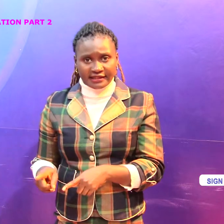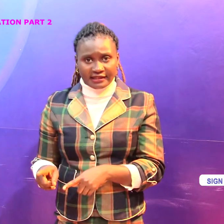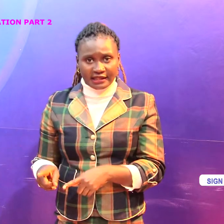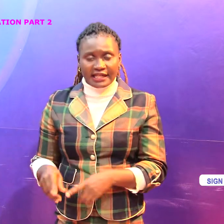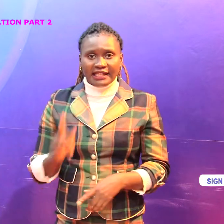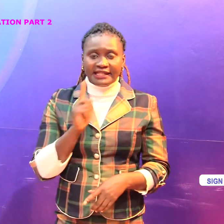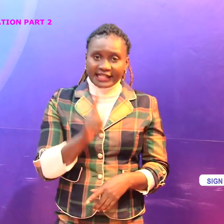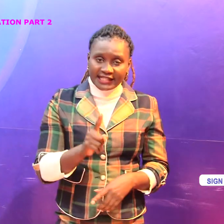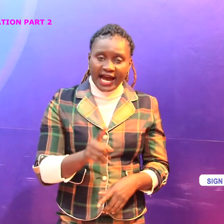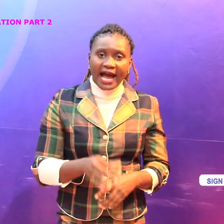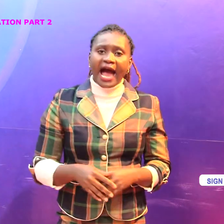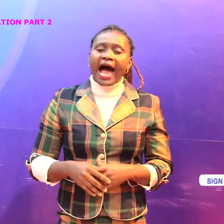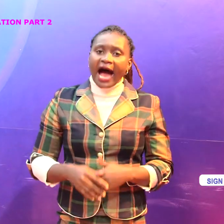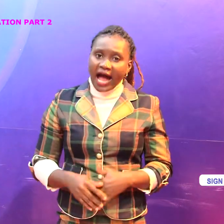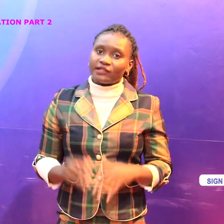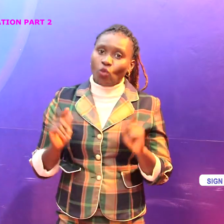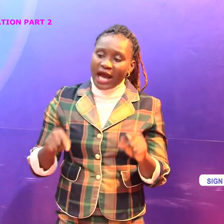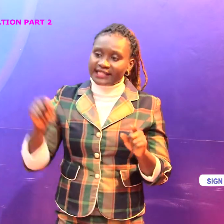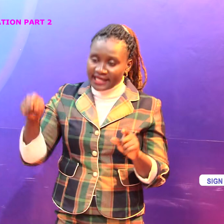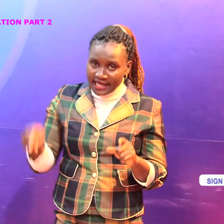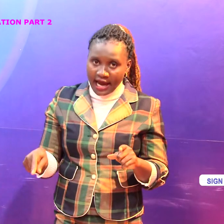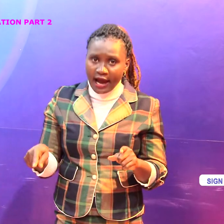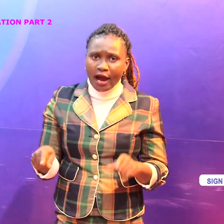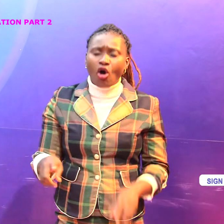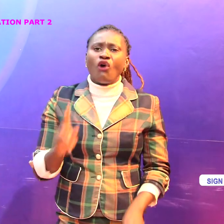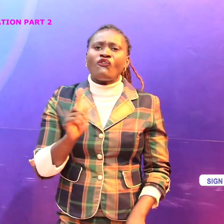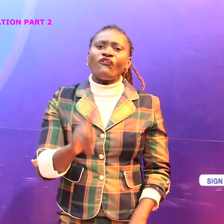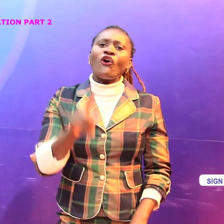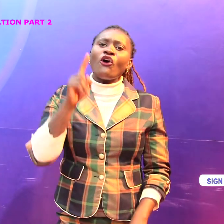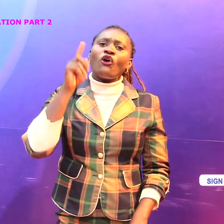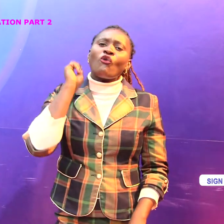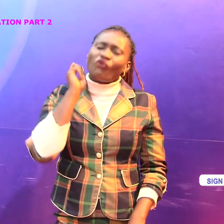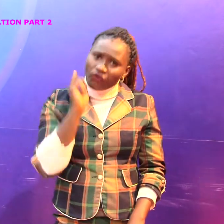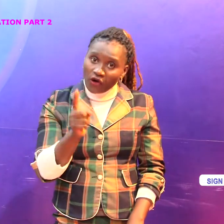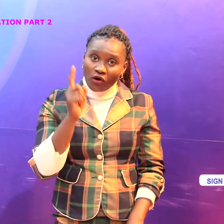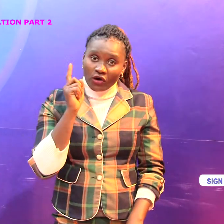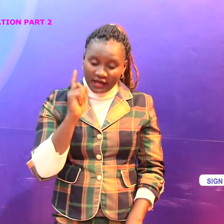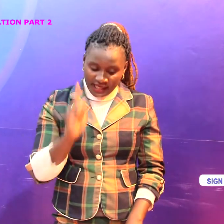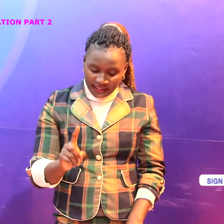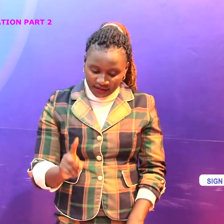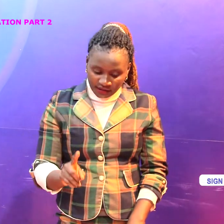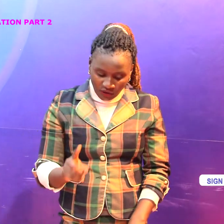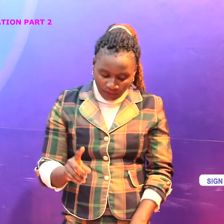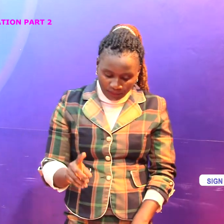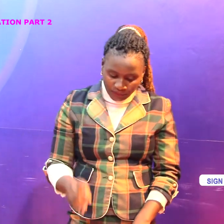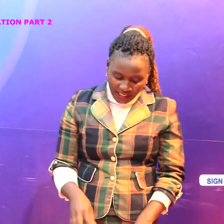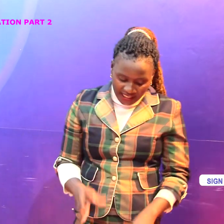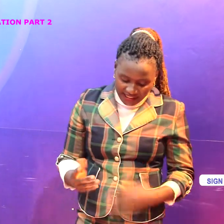4 years. The teacher has worked here for 4 years. So, in